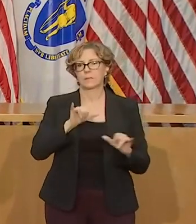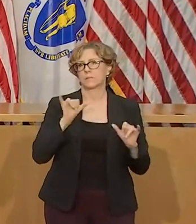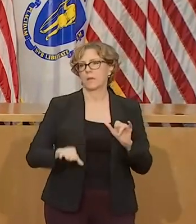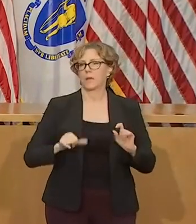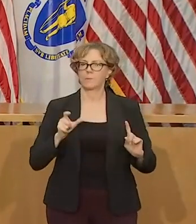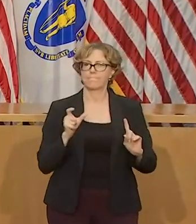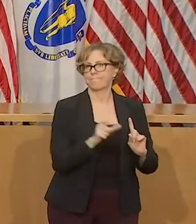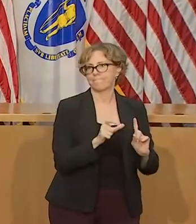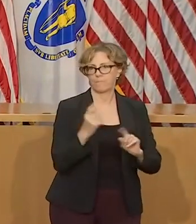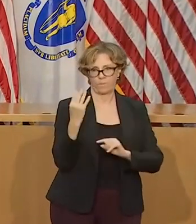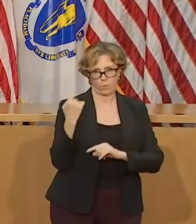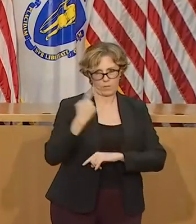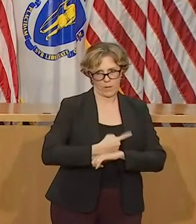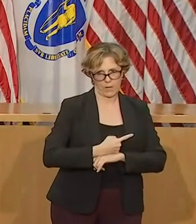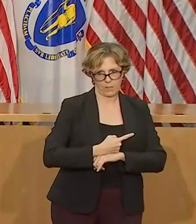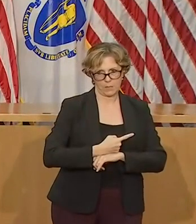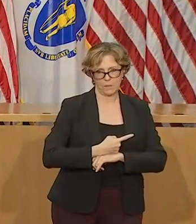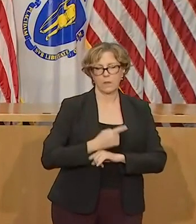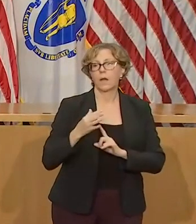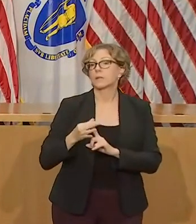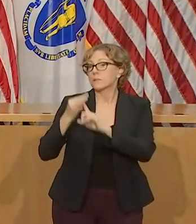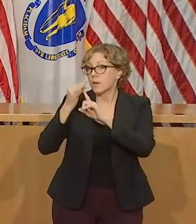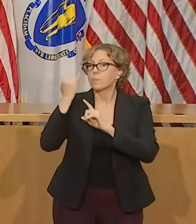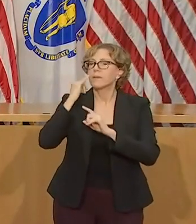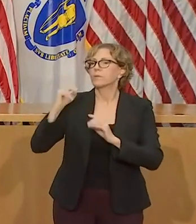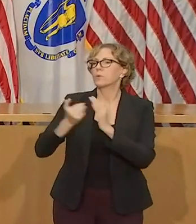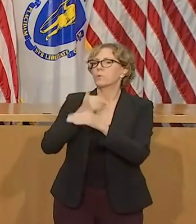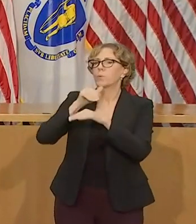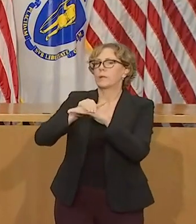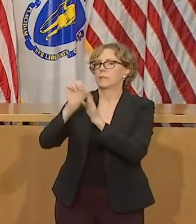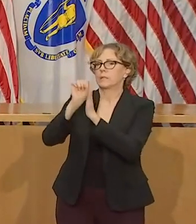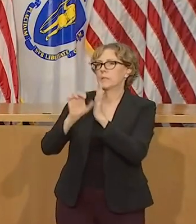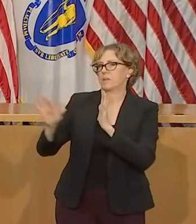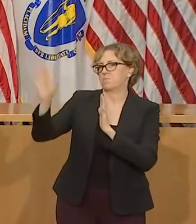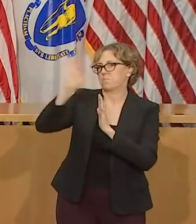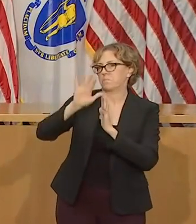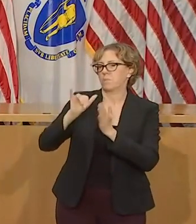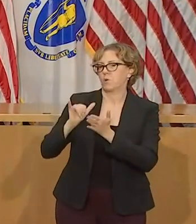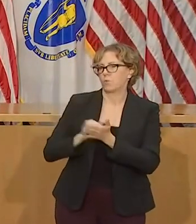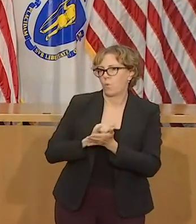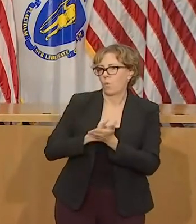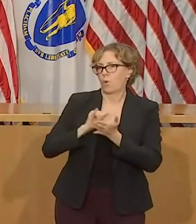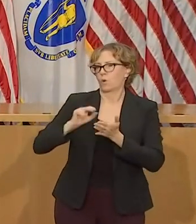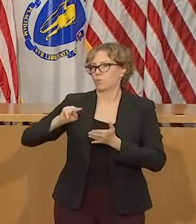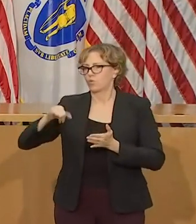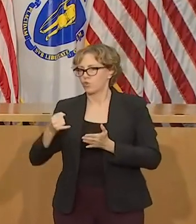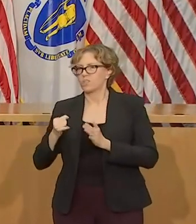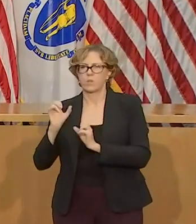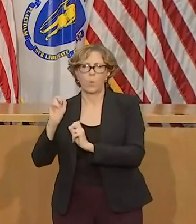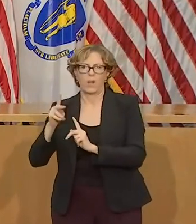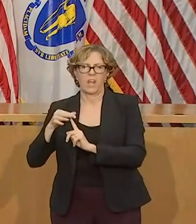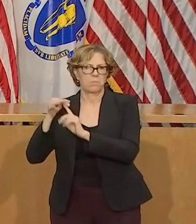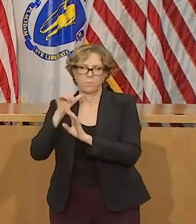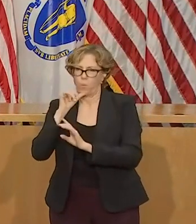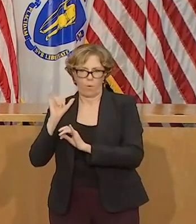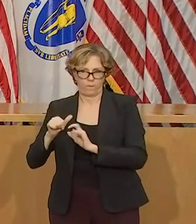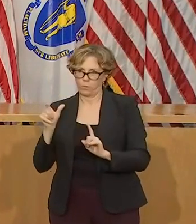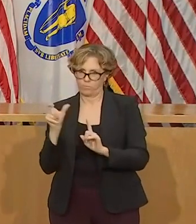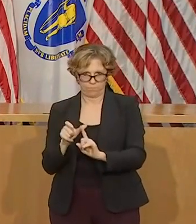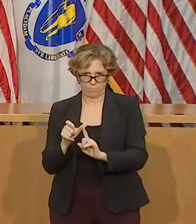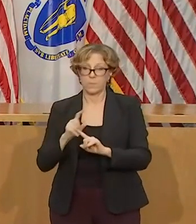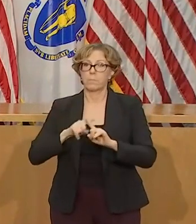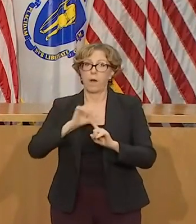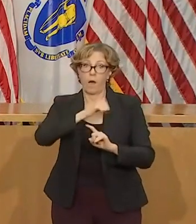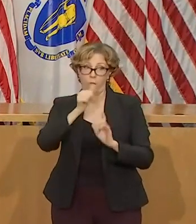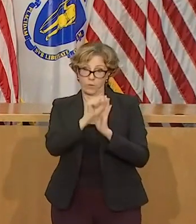Connecticut, Vermont, New Hampshire, Maine, New York, and New Jersey. These surrounding states, like Massachusetts, are seeing a